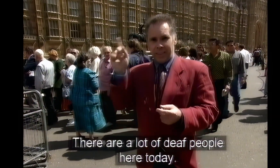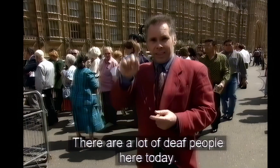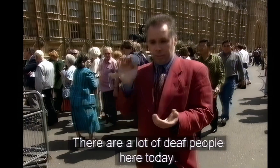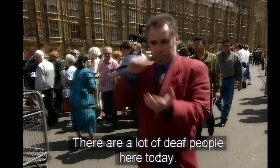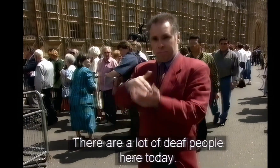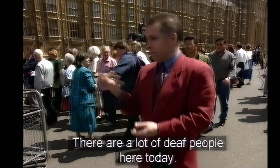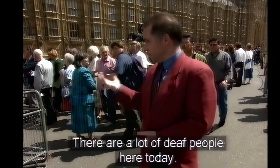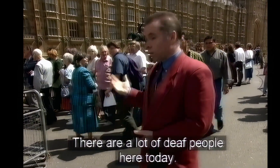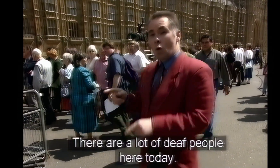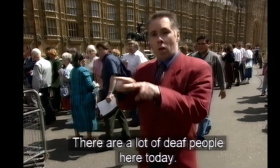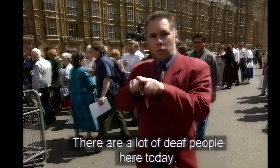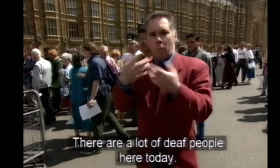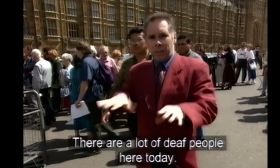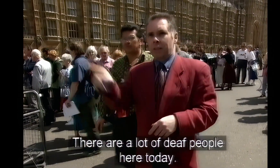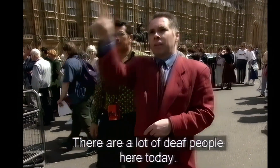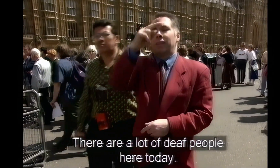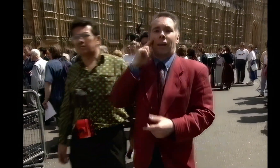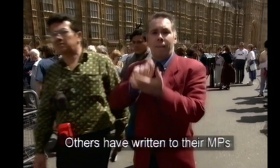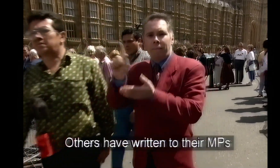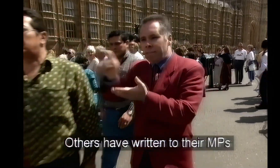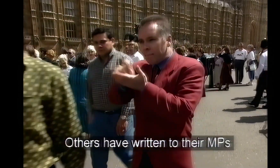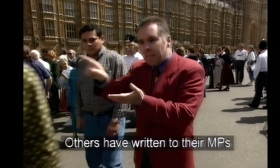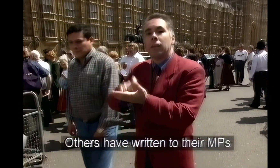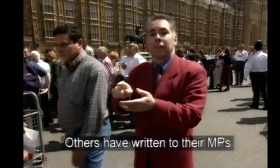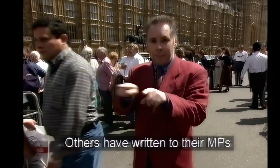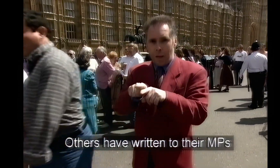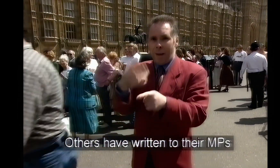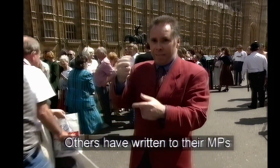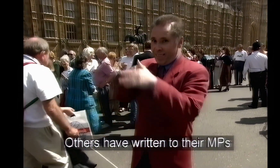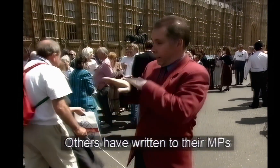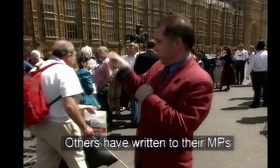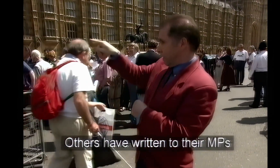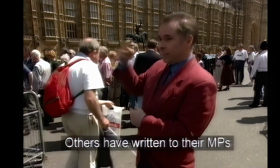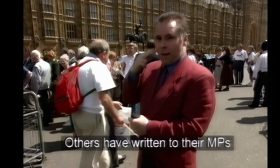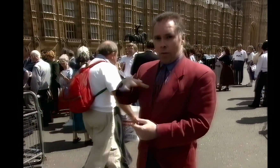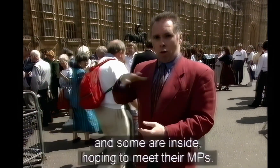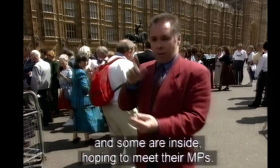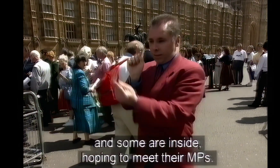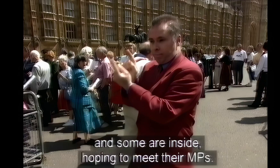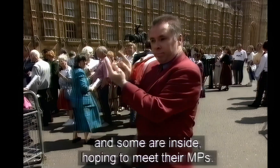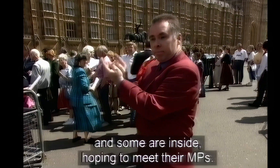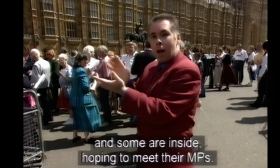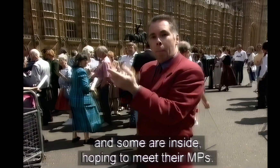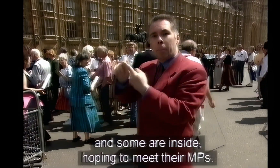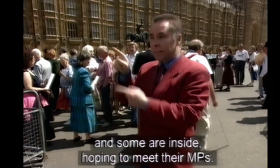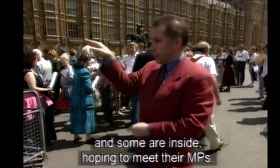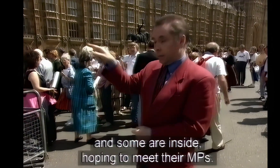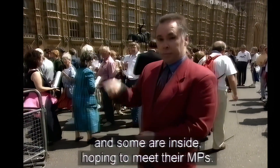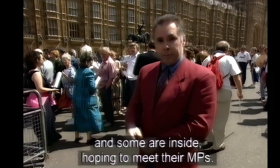As you can see, there are a lot of deaf people here today. Also, other people around the country have written to their MPs, and there are others inside already hoping to meet their